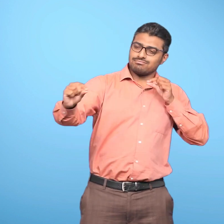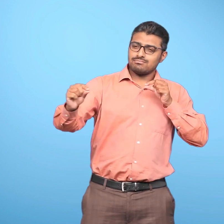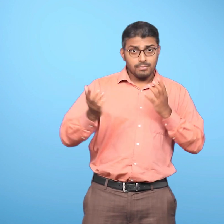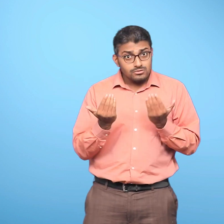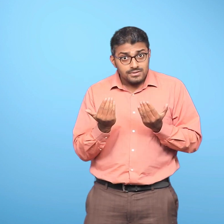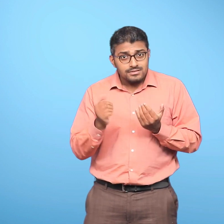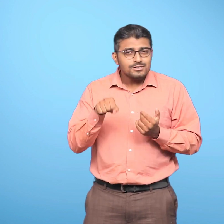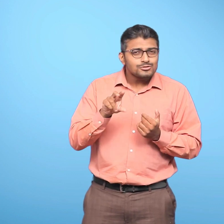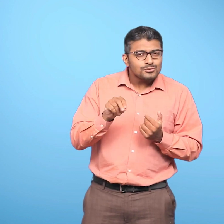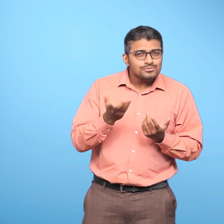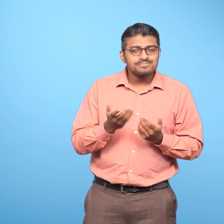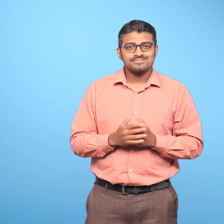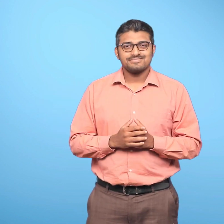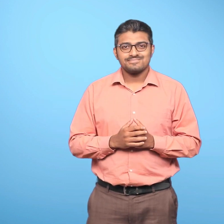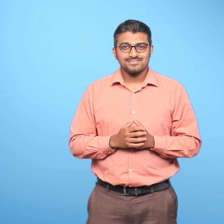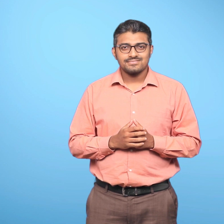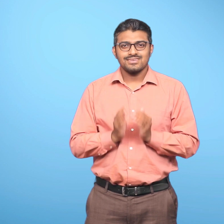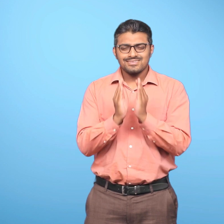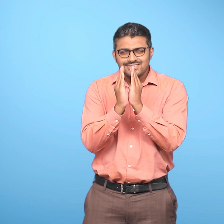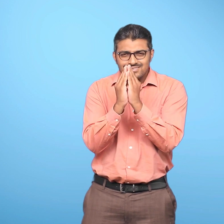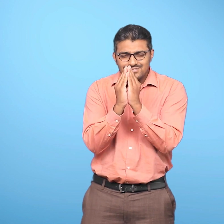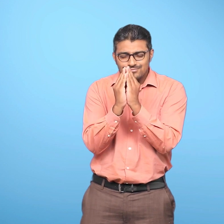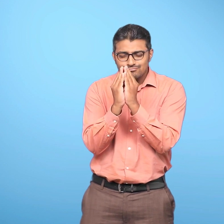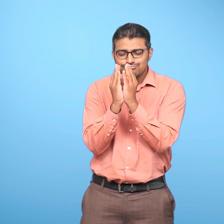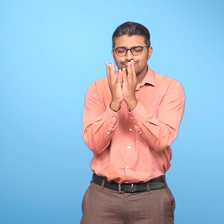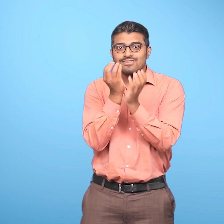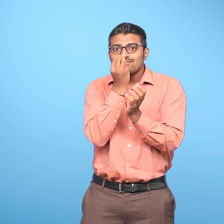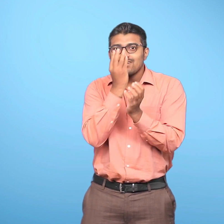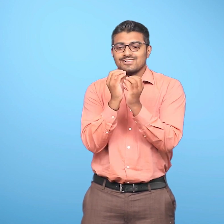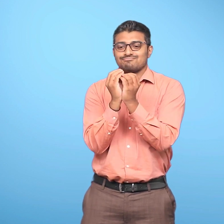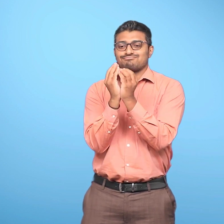Yes or no? Bud to flower.